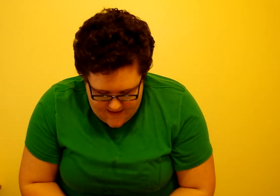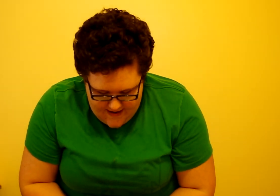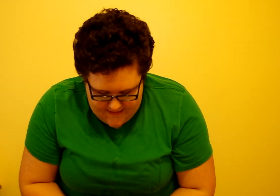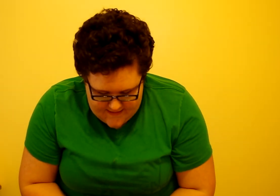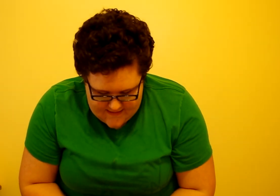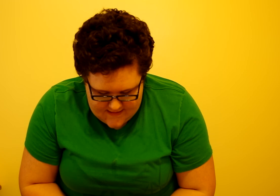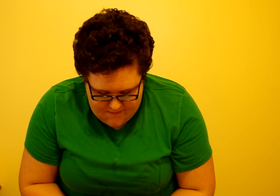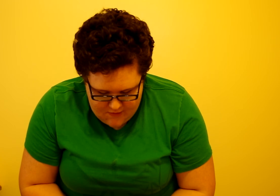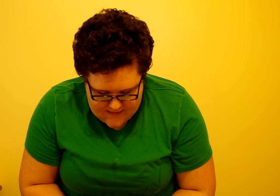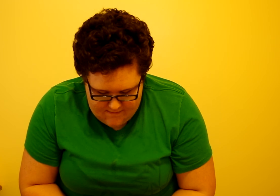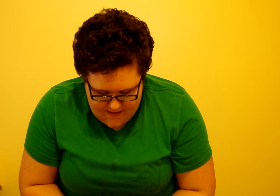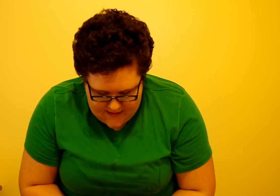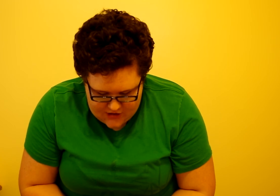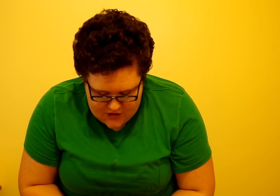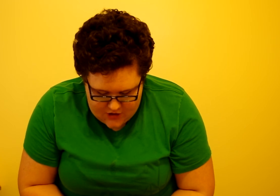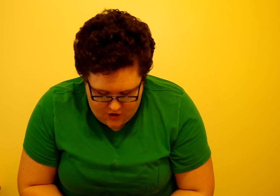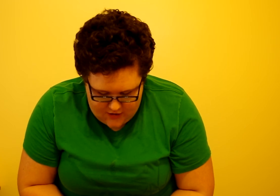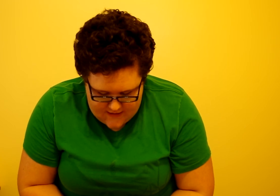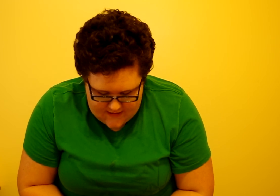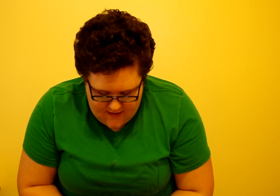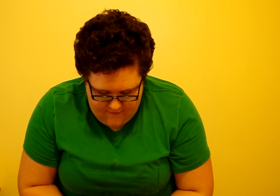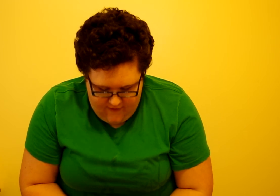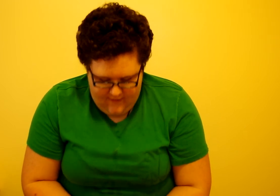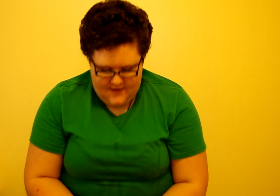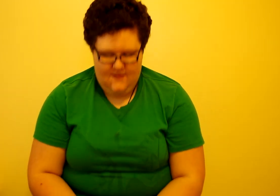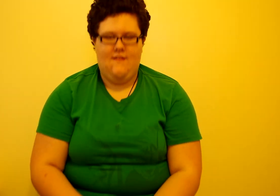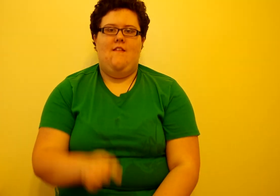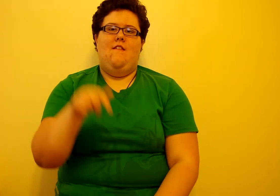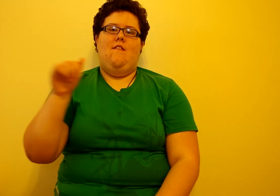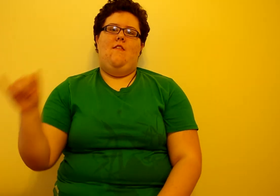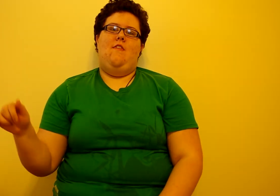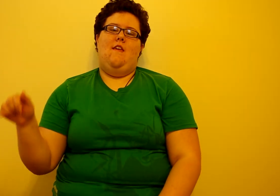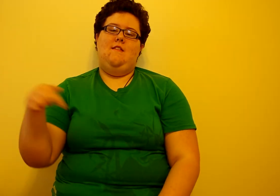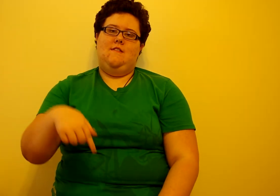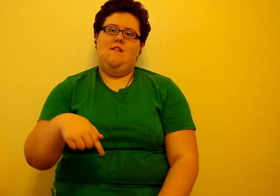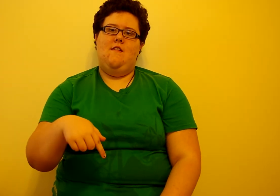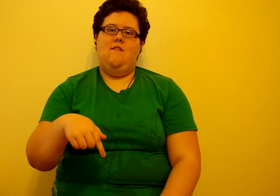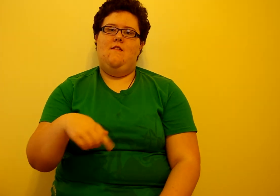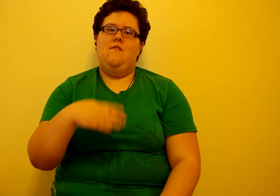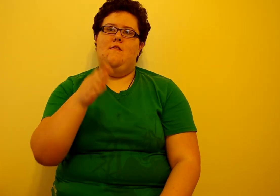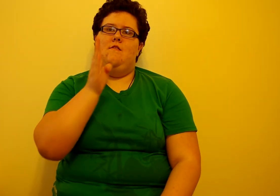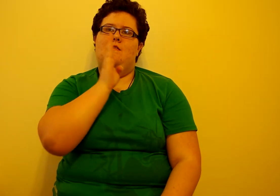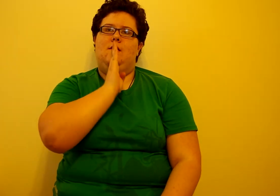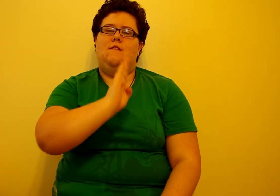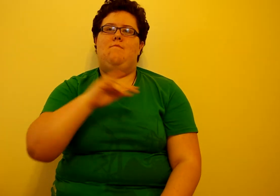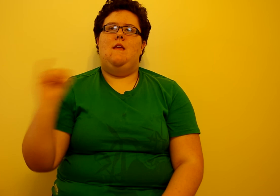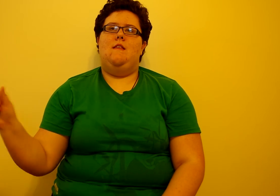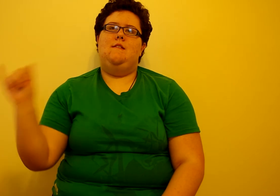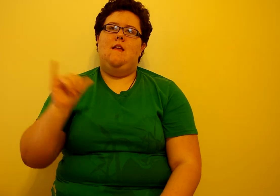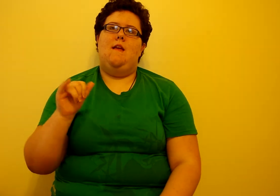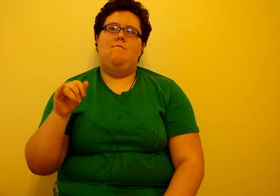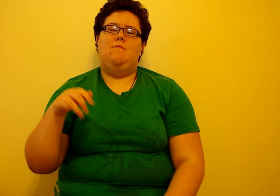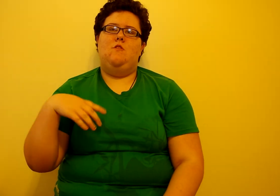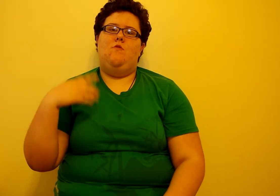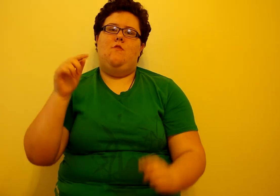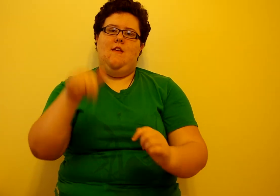And this is supposed to match the darkness that you felt. This to be the same, so